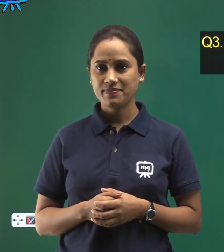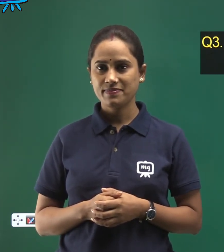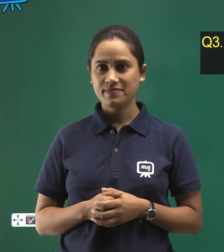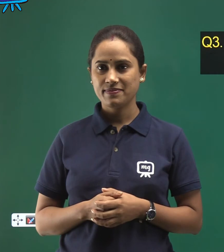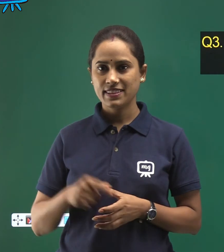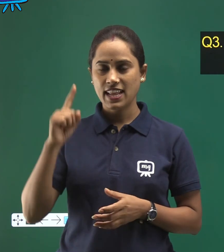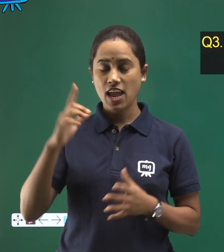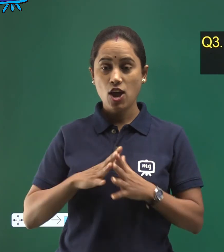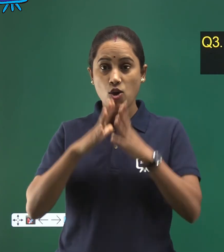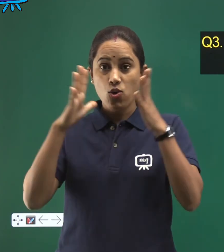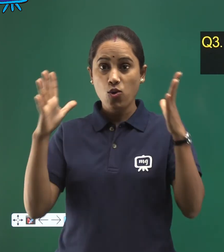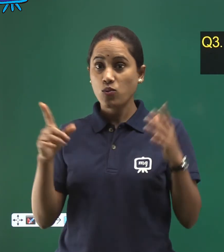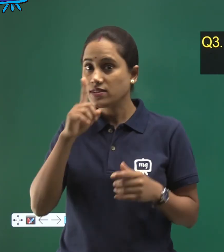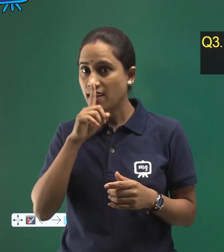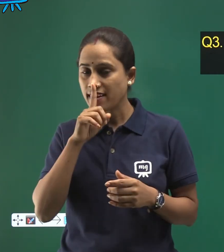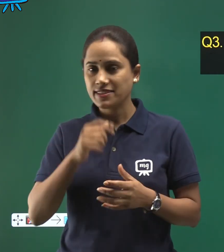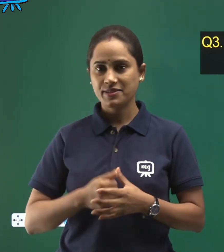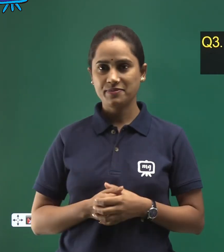A huge silence